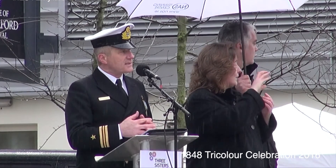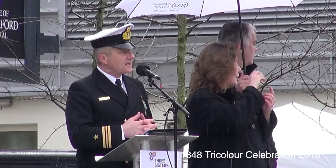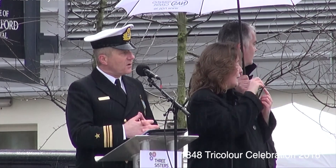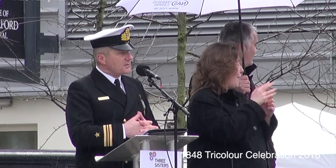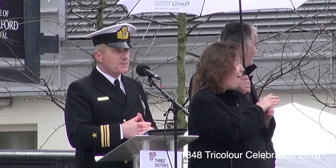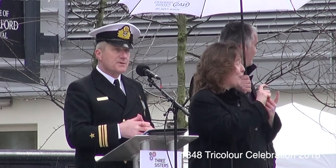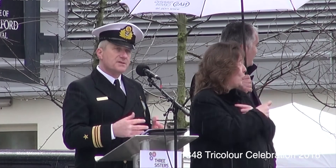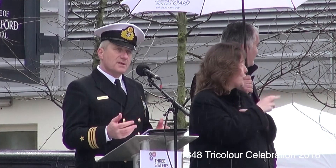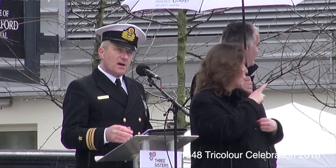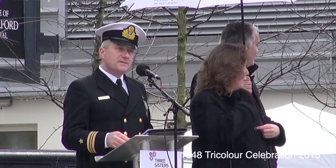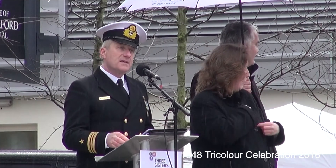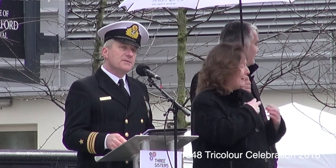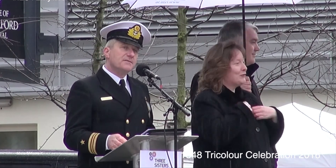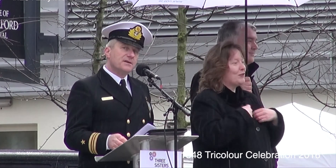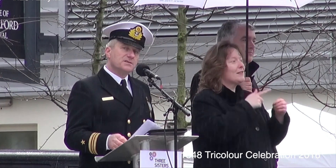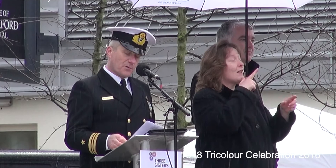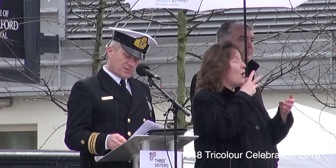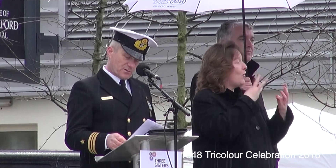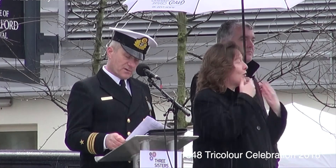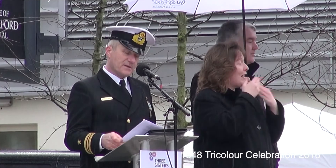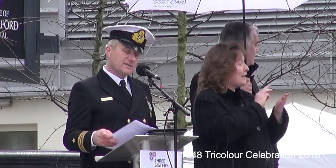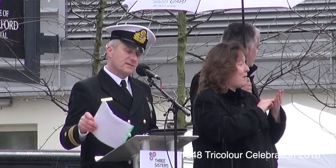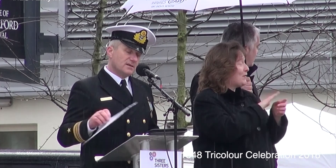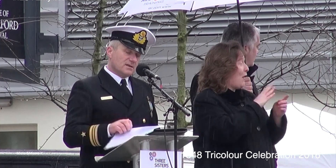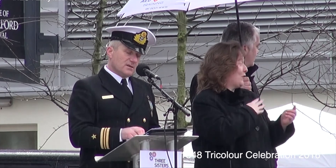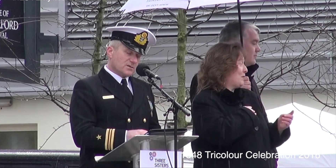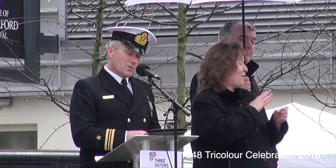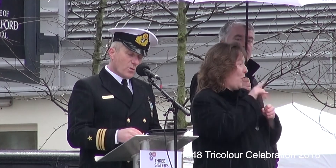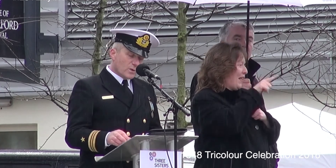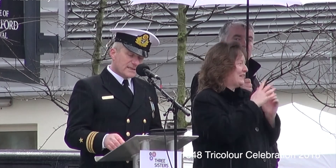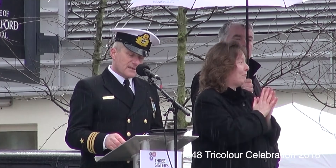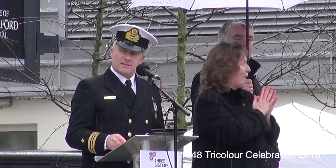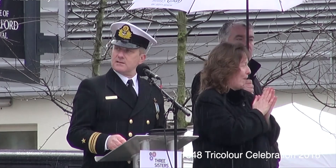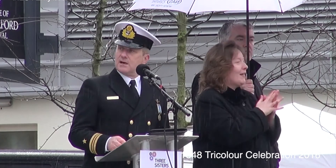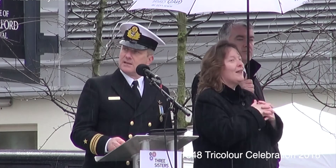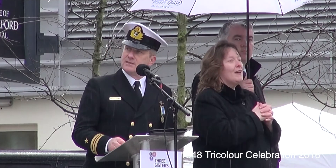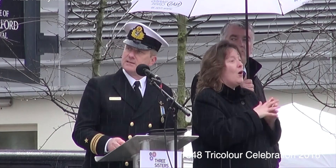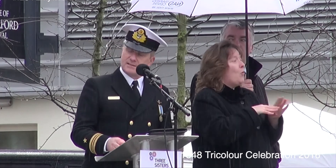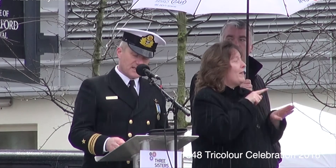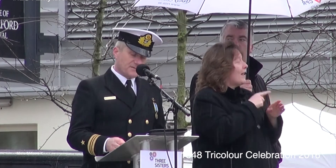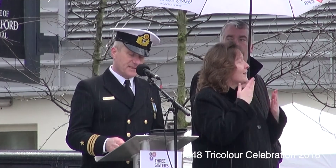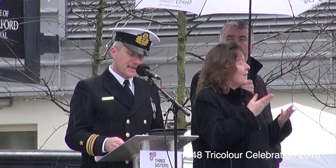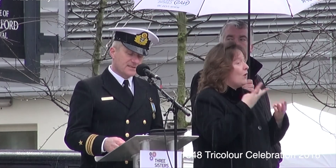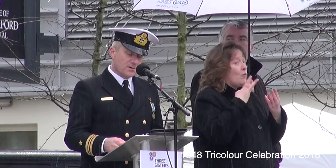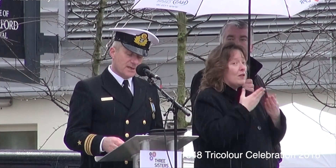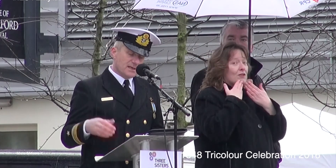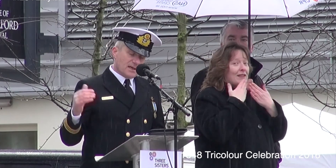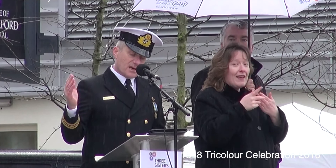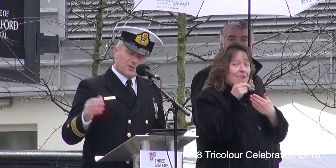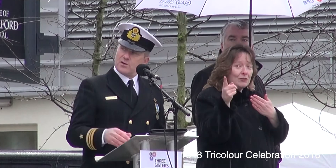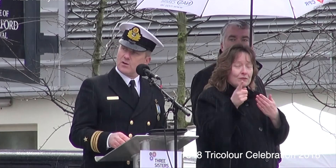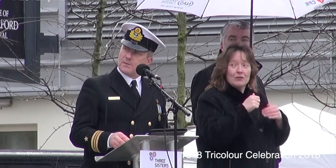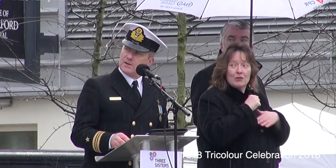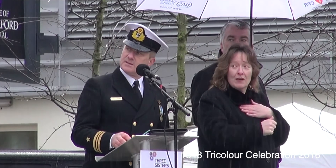I would like to thank all the members of that committee for their support to our own event. So with that, I'd like to thank you for today's ceremony,